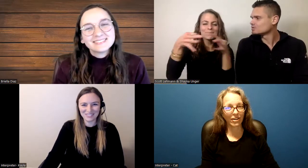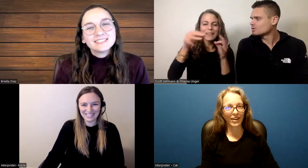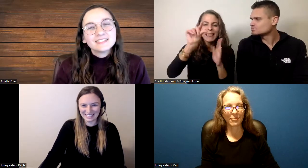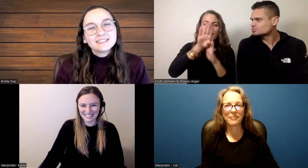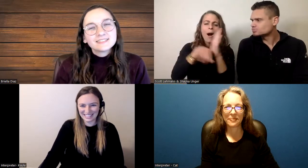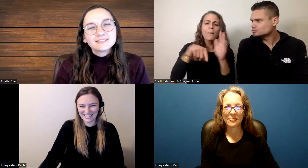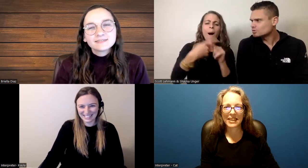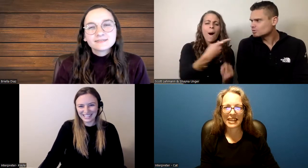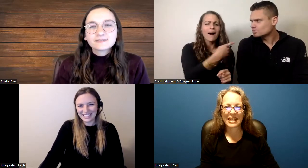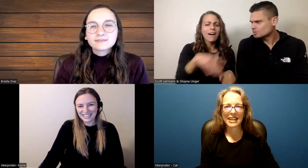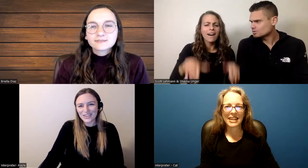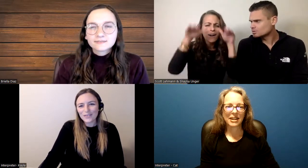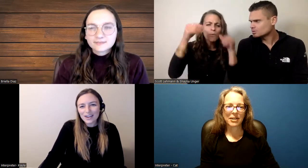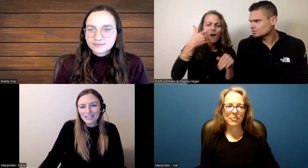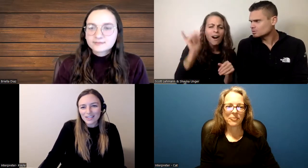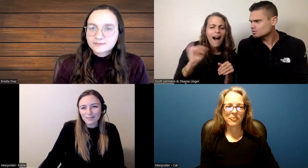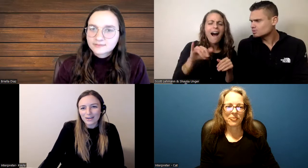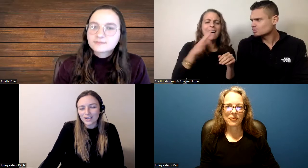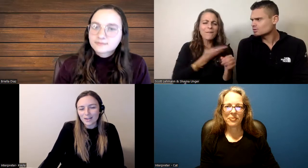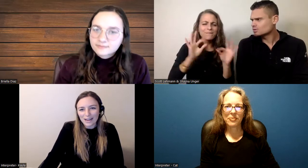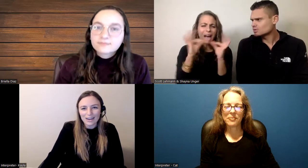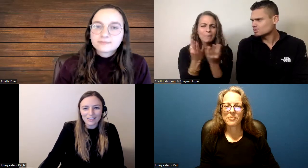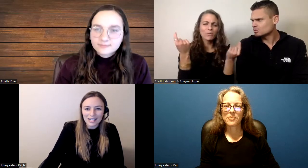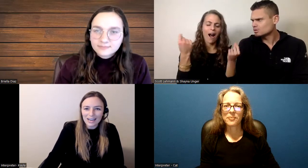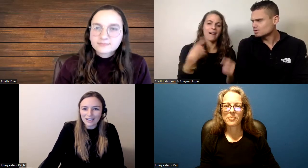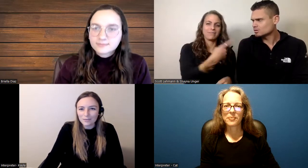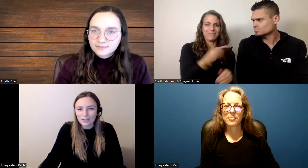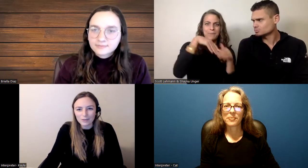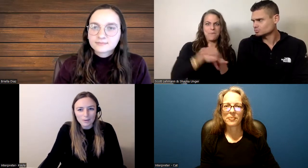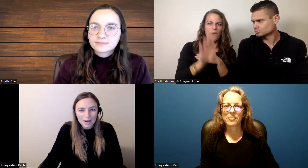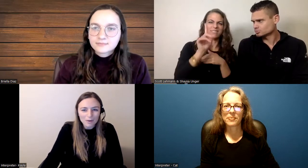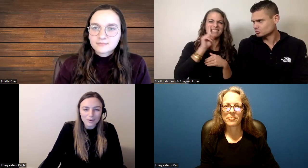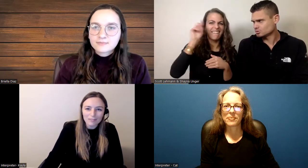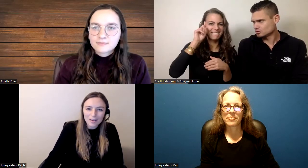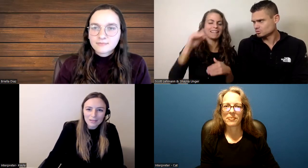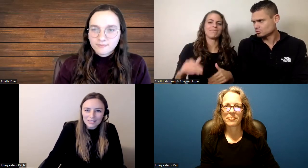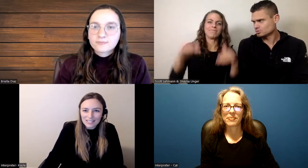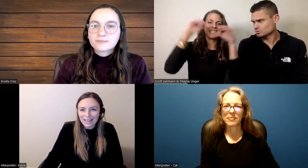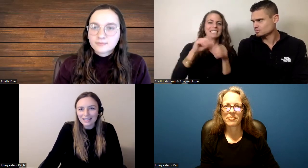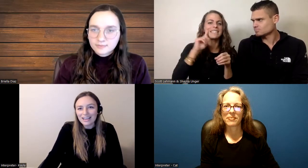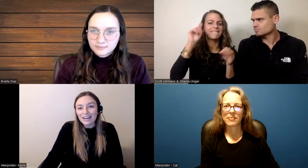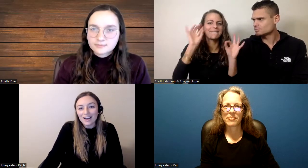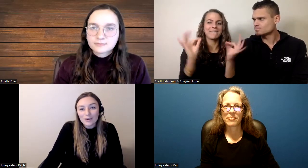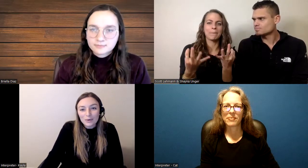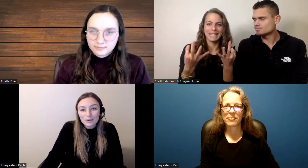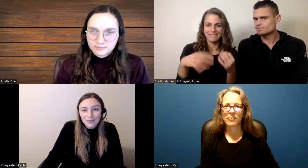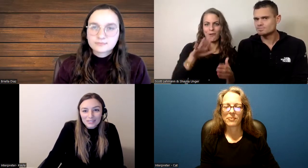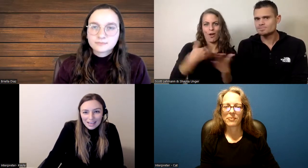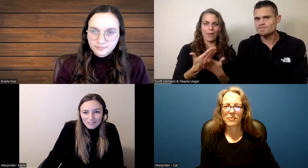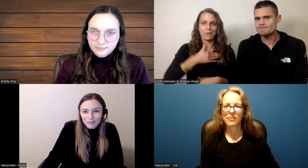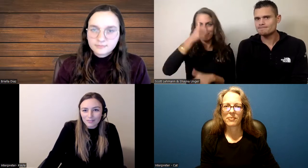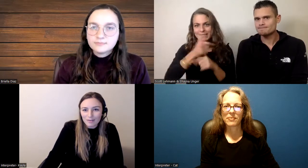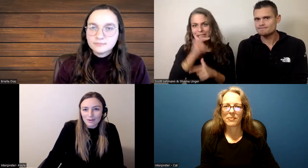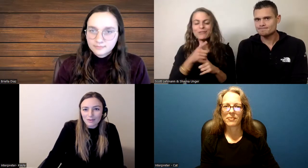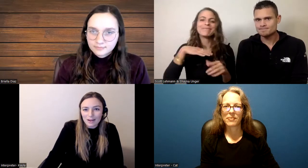Yes, long time. So we'll go ahead and talk about our background, kind of how we grew up or what our family looks like. We were born